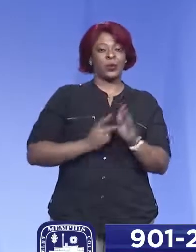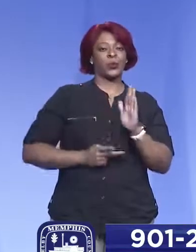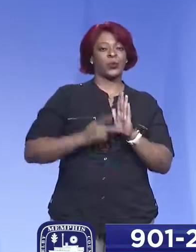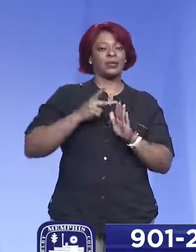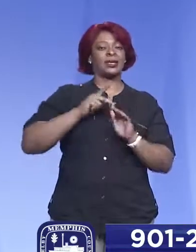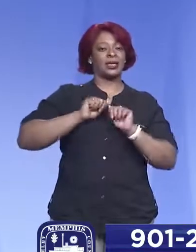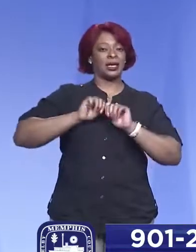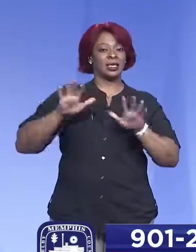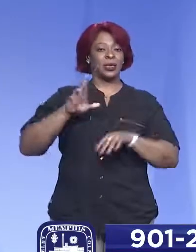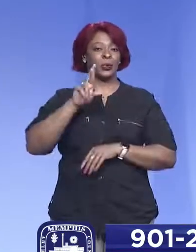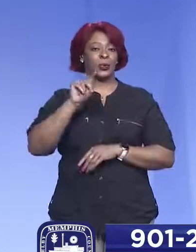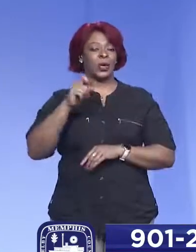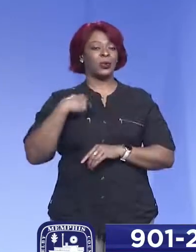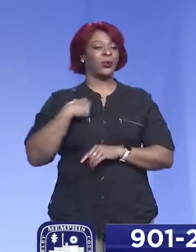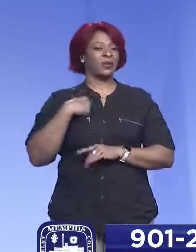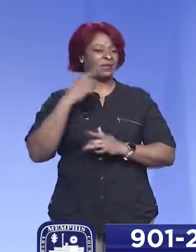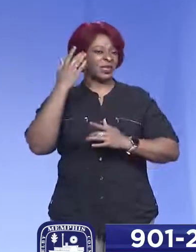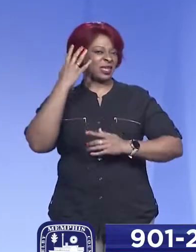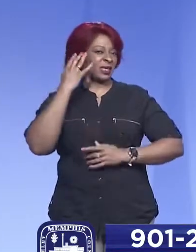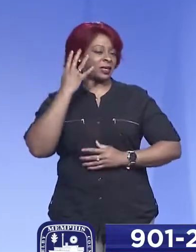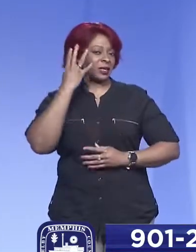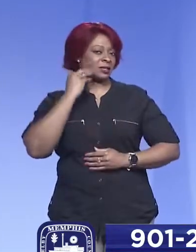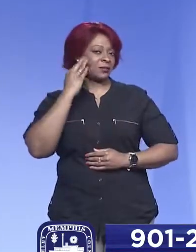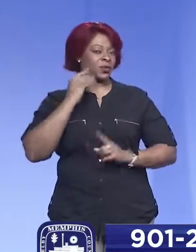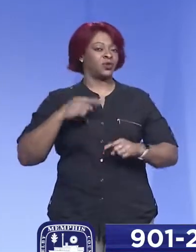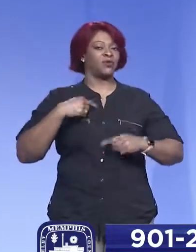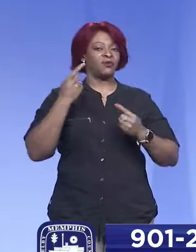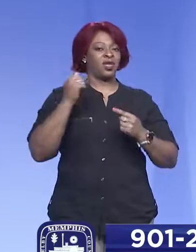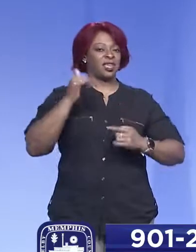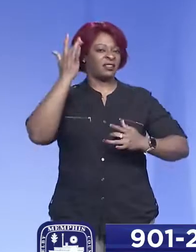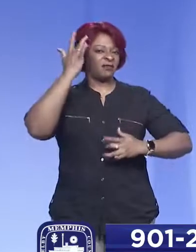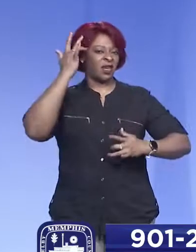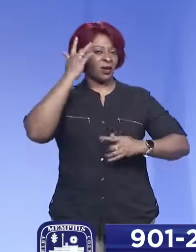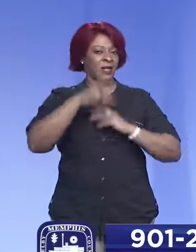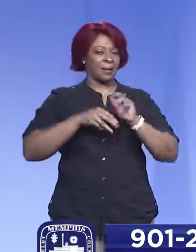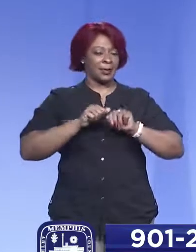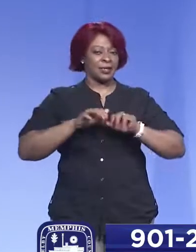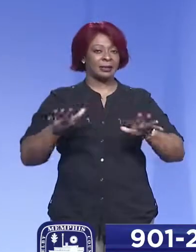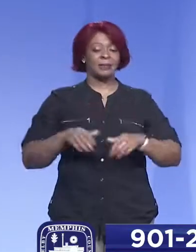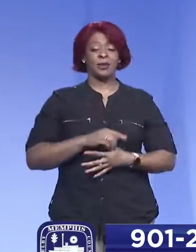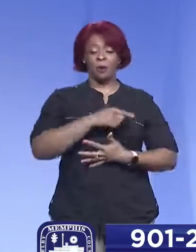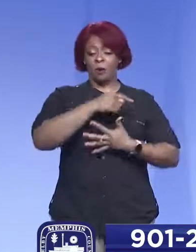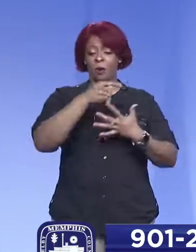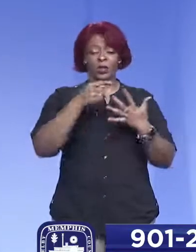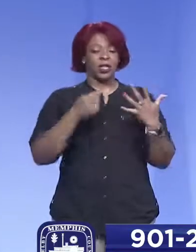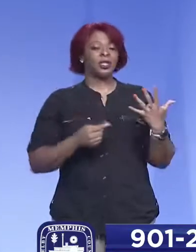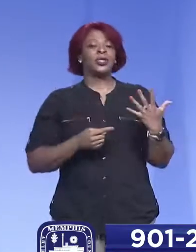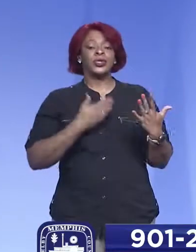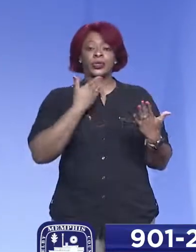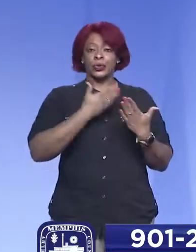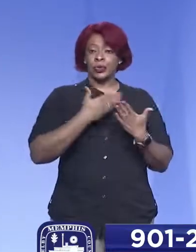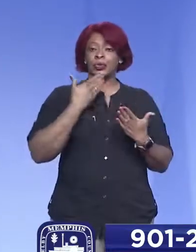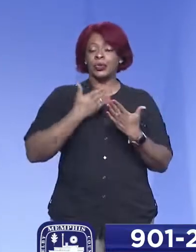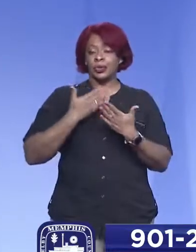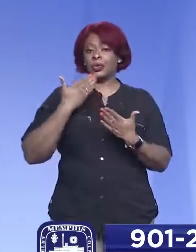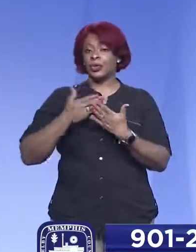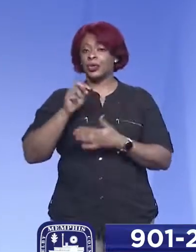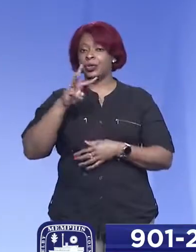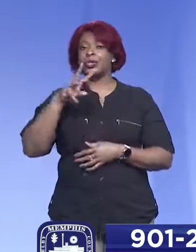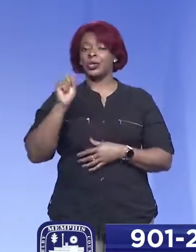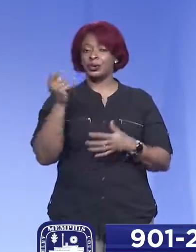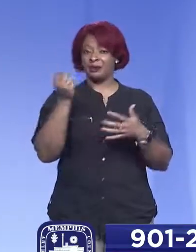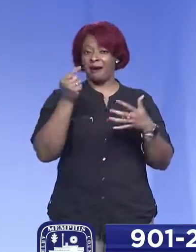of the virus that we've experienced in the epidemic so far. So all of these are good news